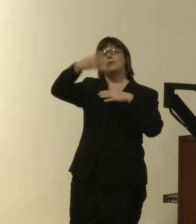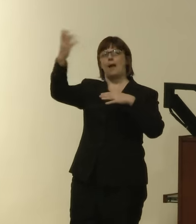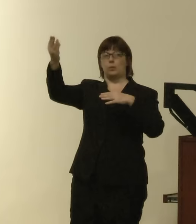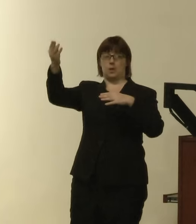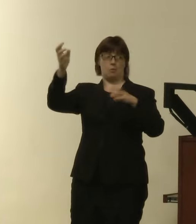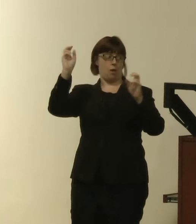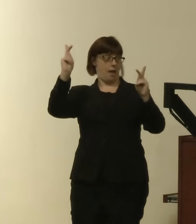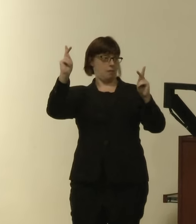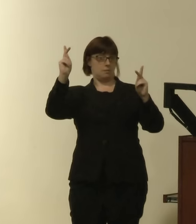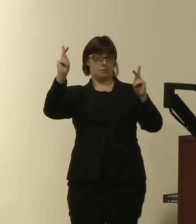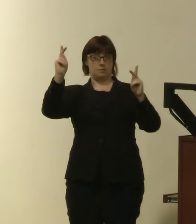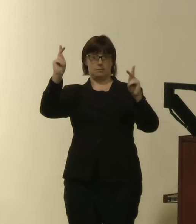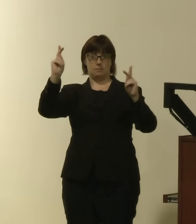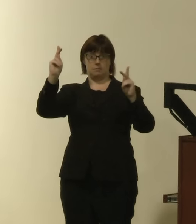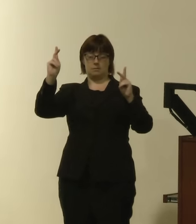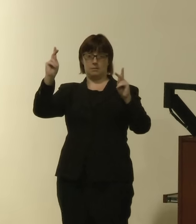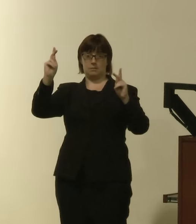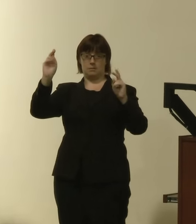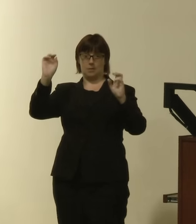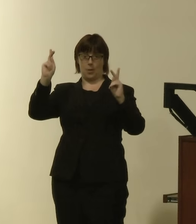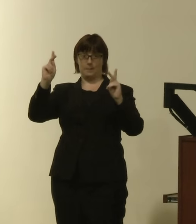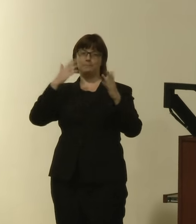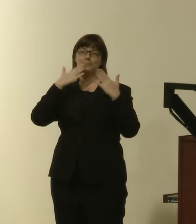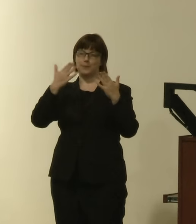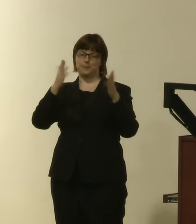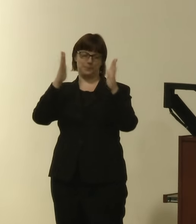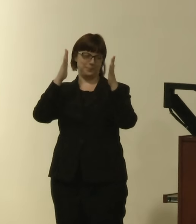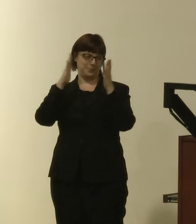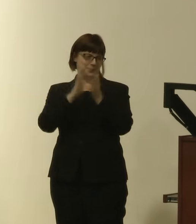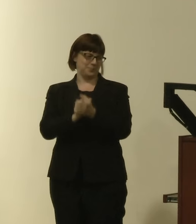okay? Is that okay? Thank you, guys.